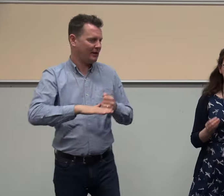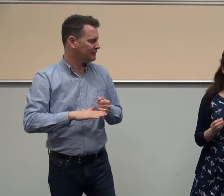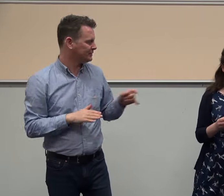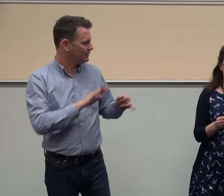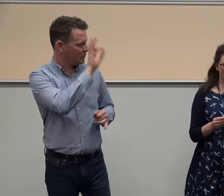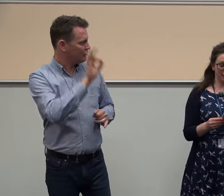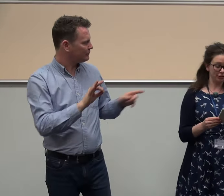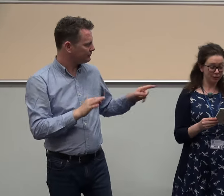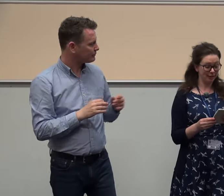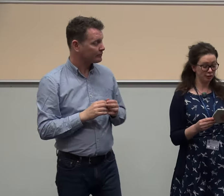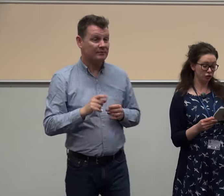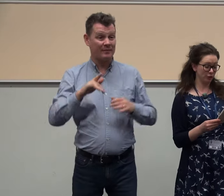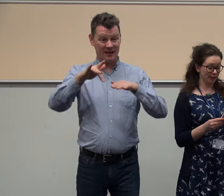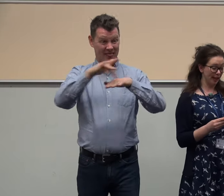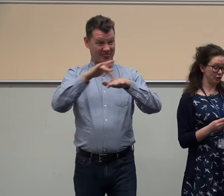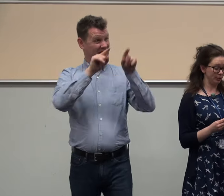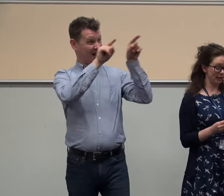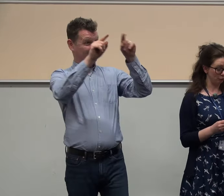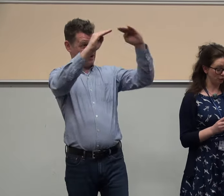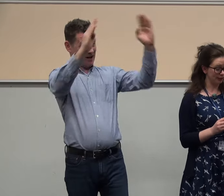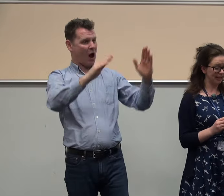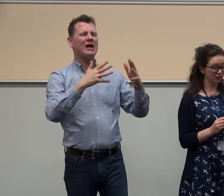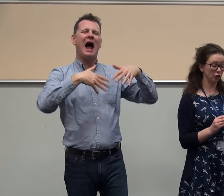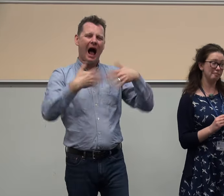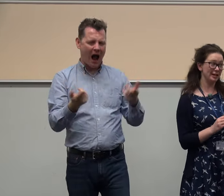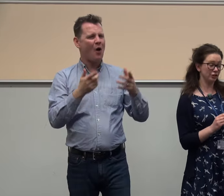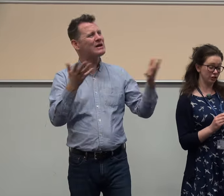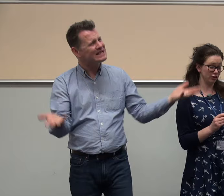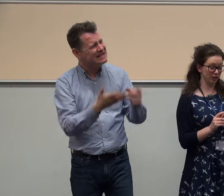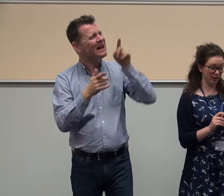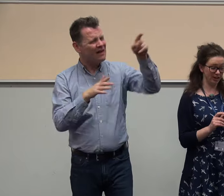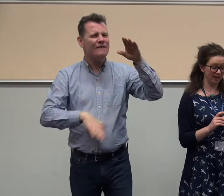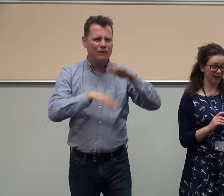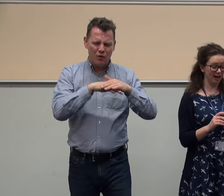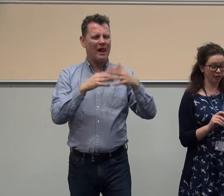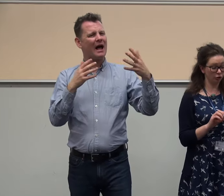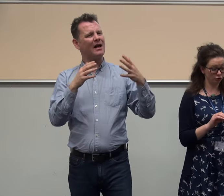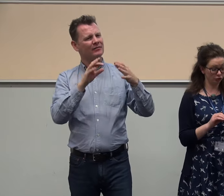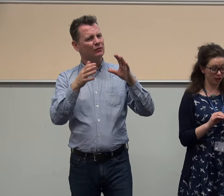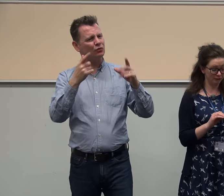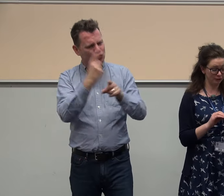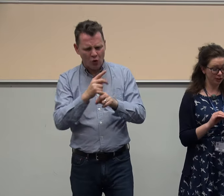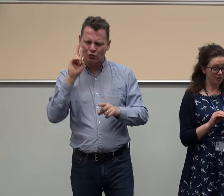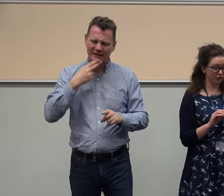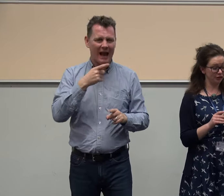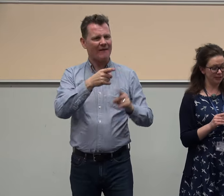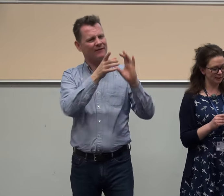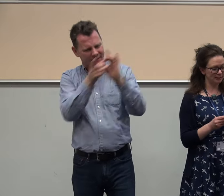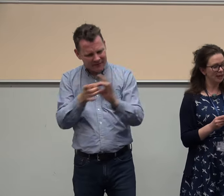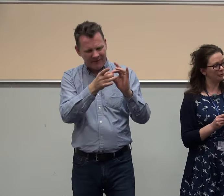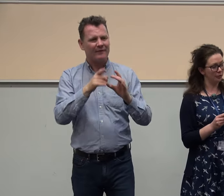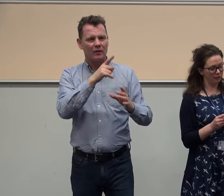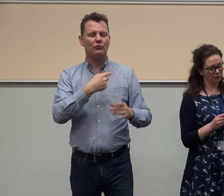How do we get theatres to begin to truly engage with the deaf audience and to commit to the learning and the cultural shift that's